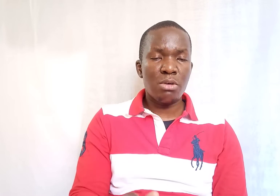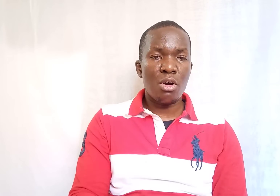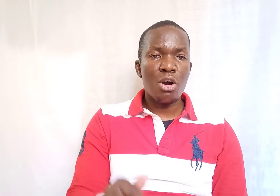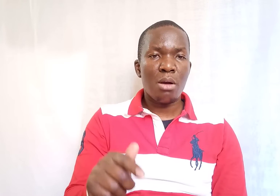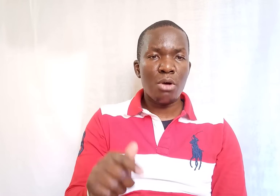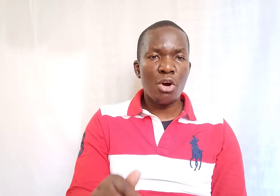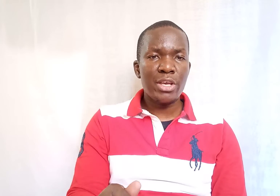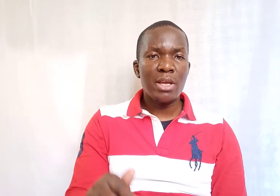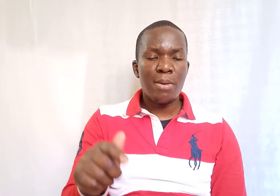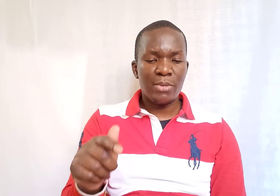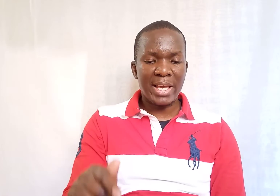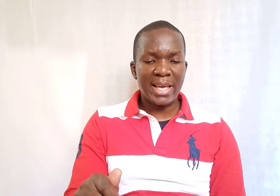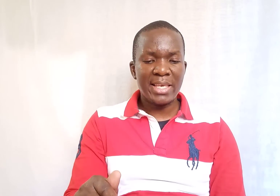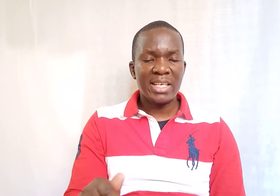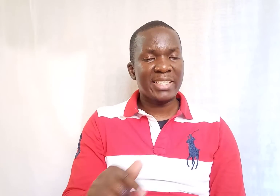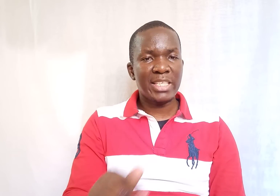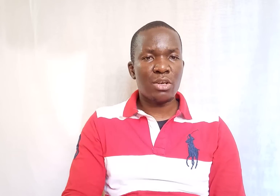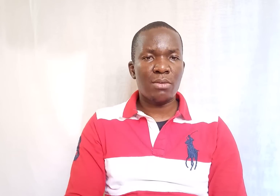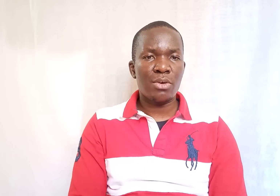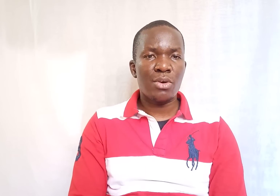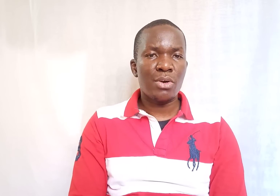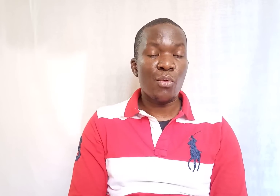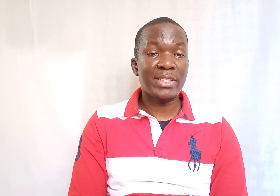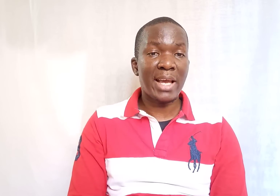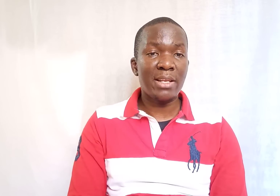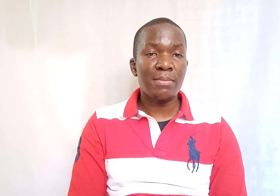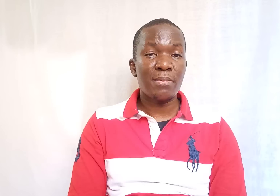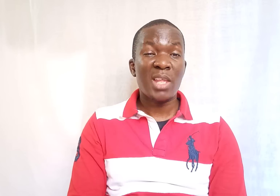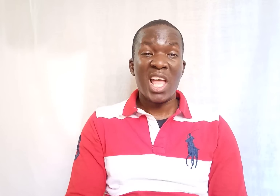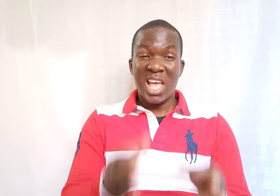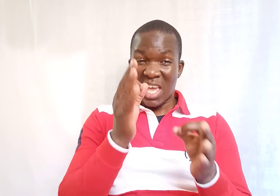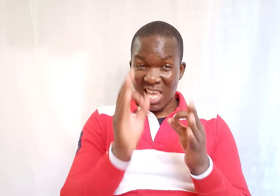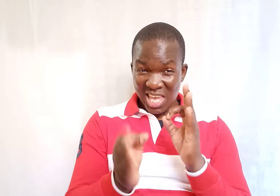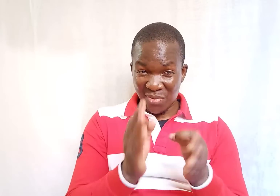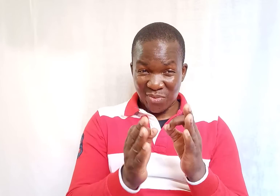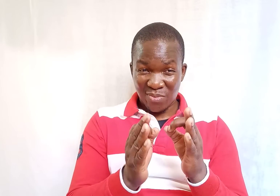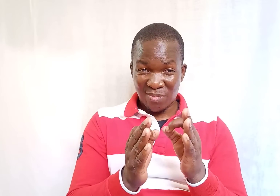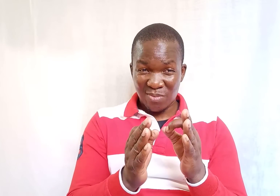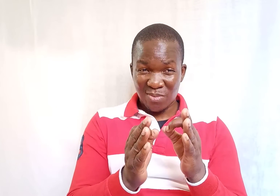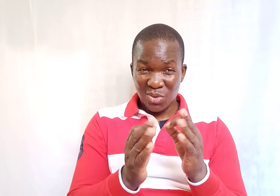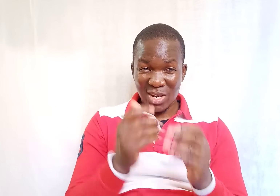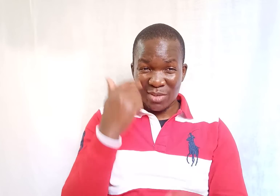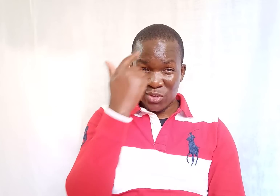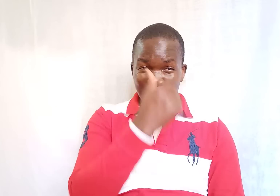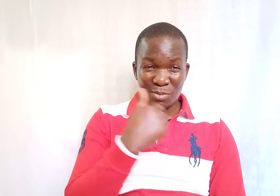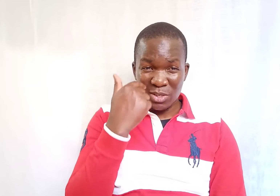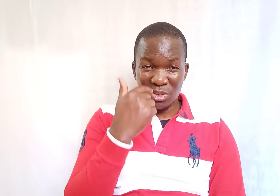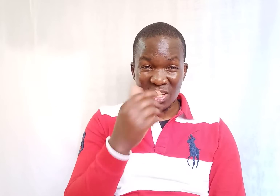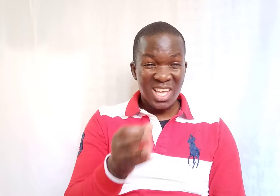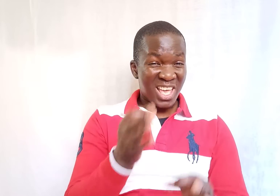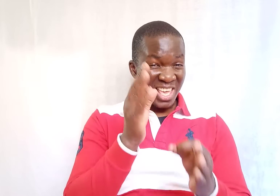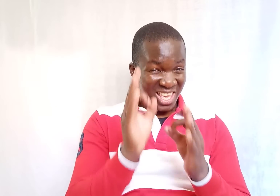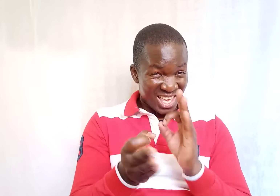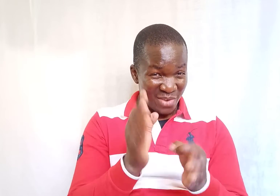football, boy, play, 0. We sign if. Look at the facial expression. If.